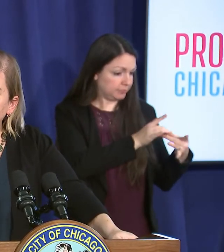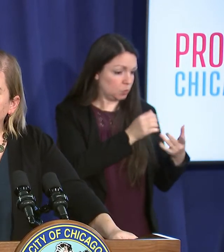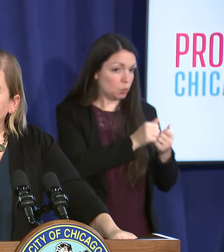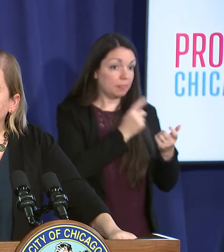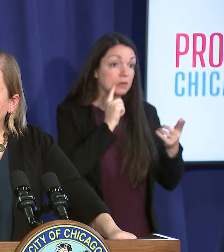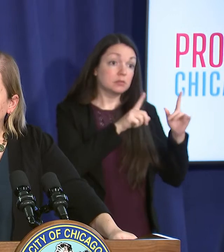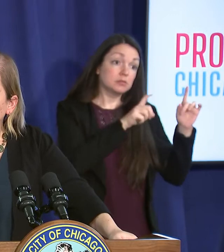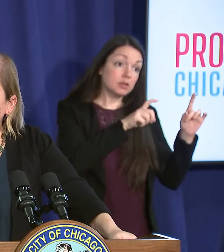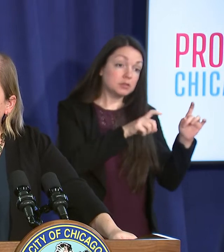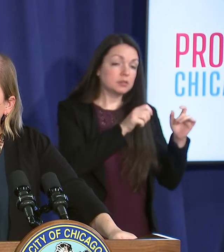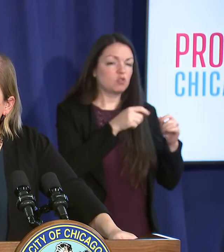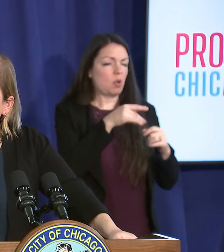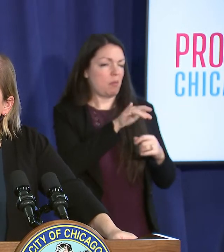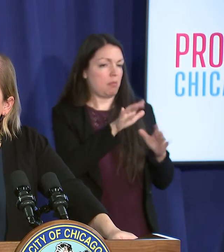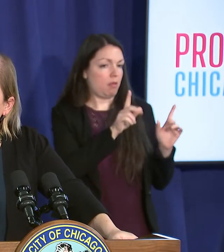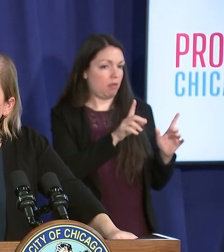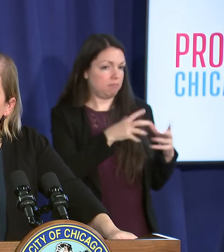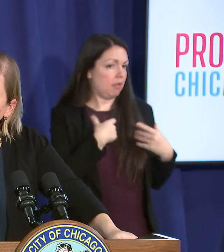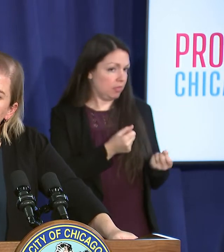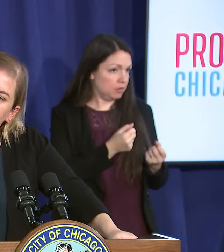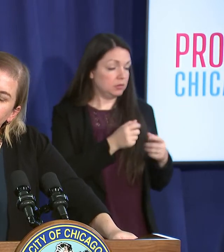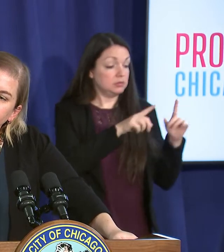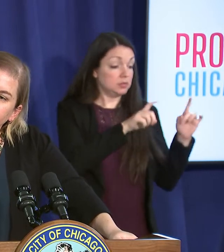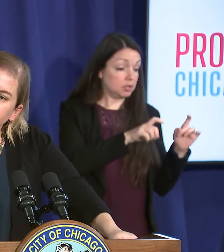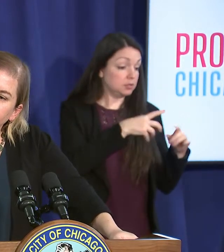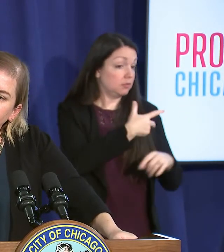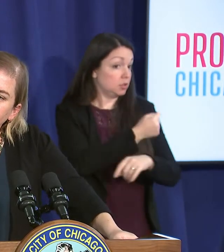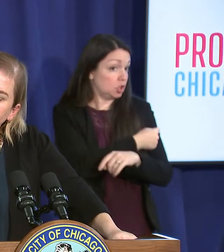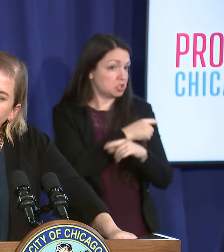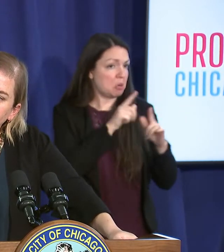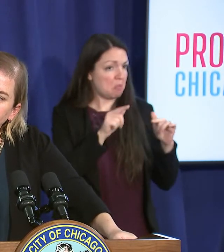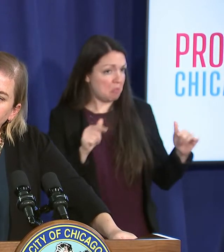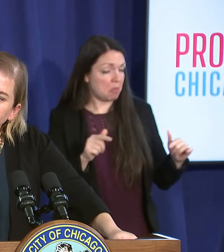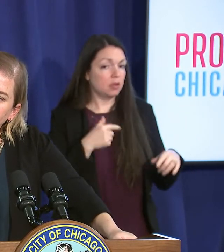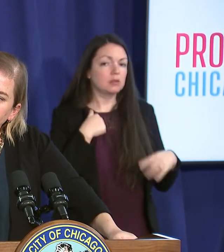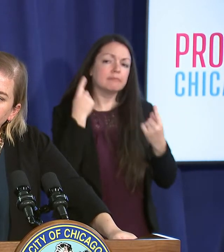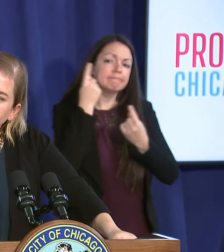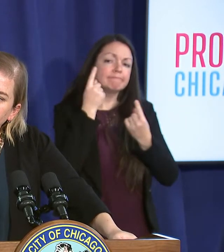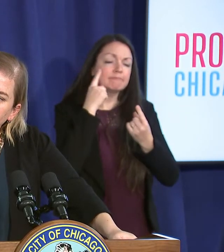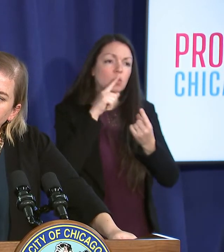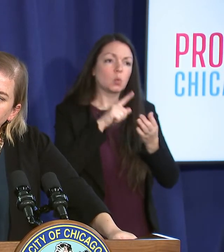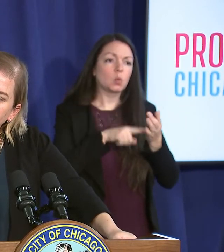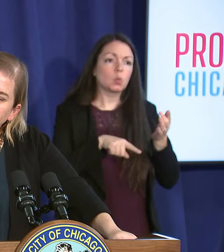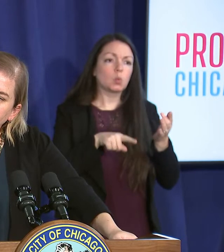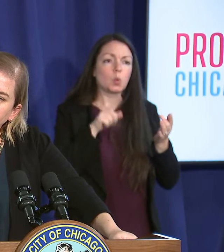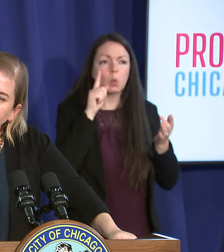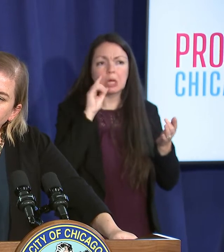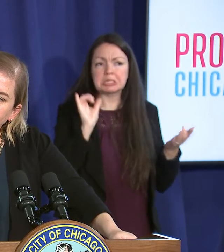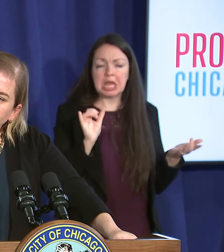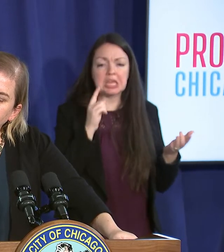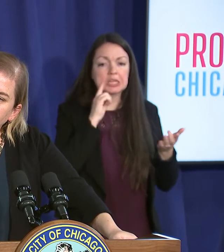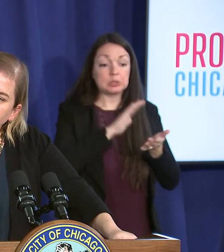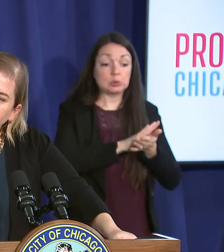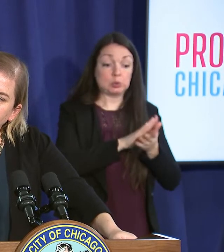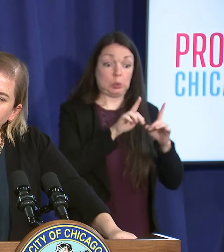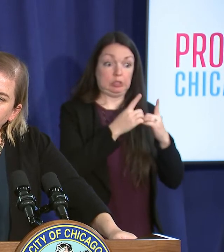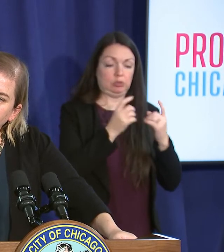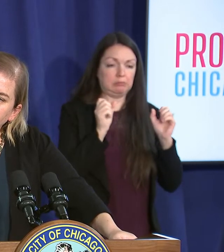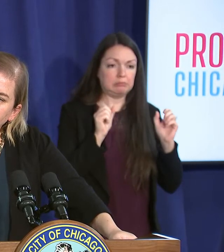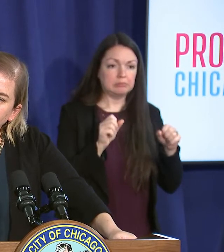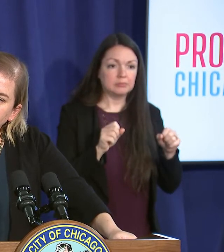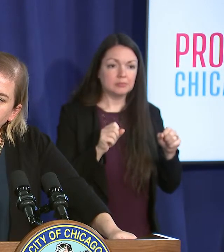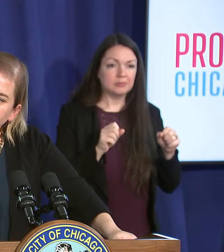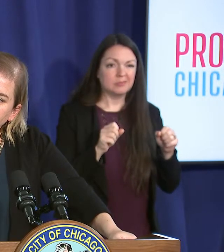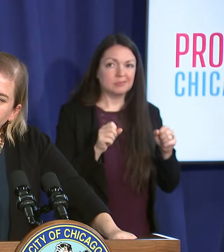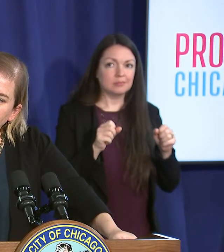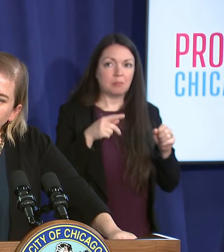testing, when it comes to public health, between testing and vaccination. And I'm just wondering what it's been like to try to ramp up, especially with the school district, to be like